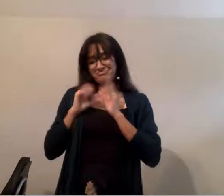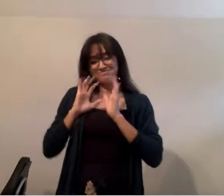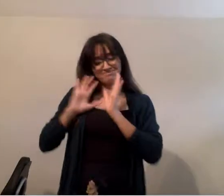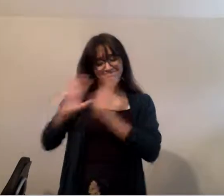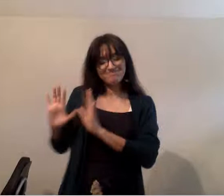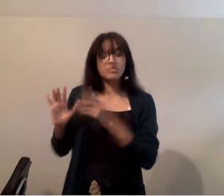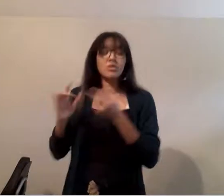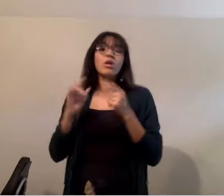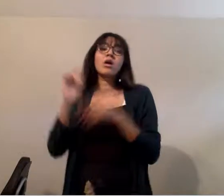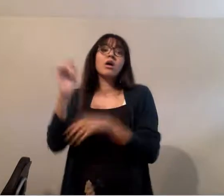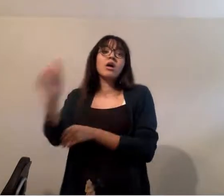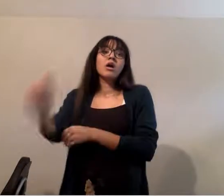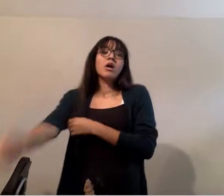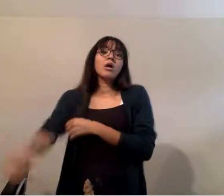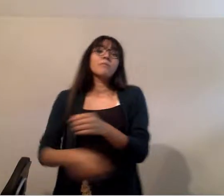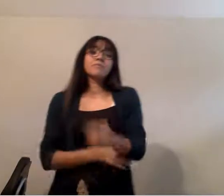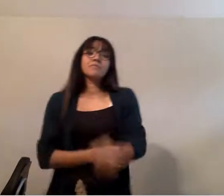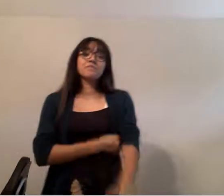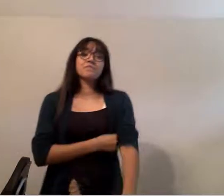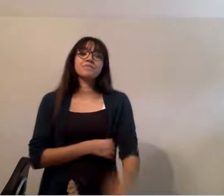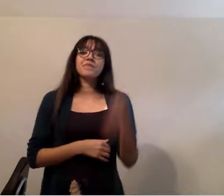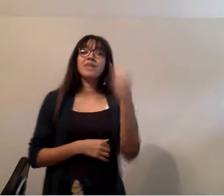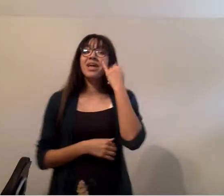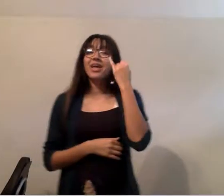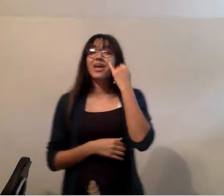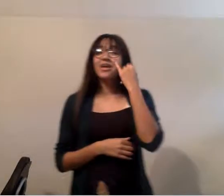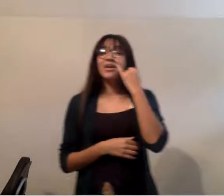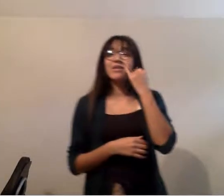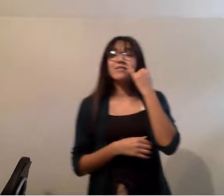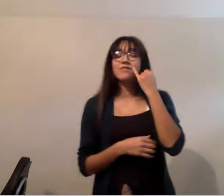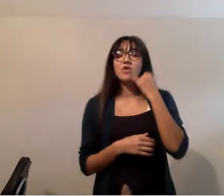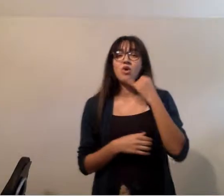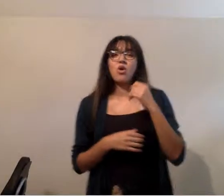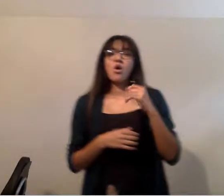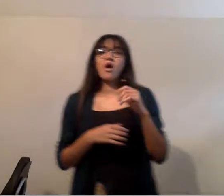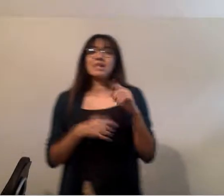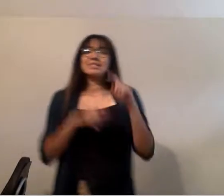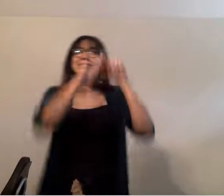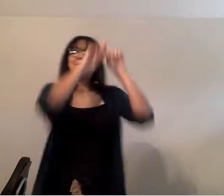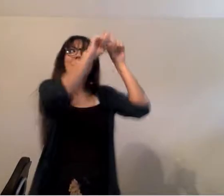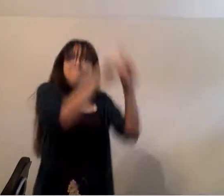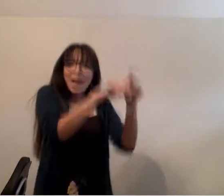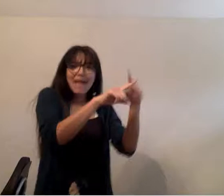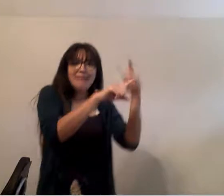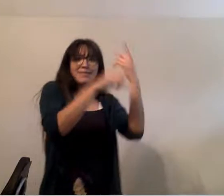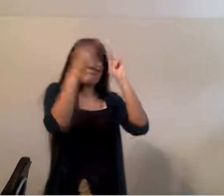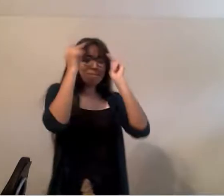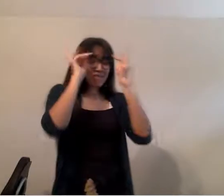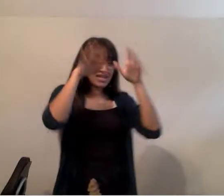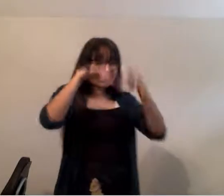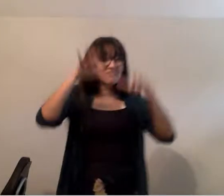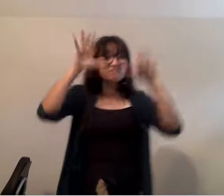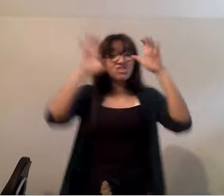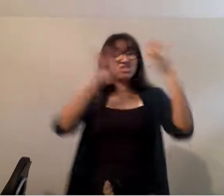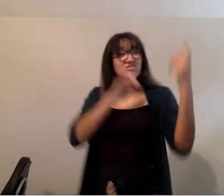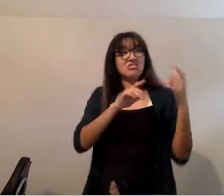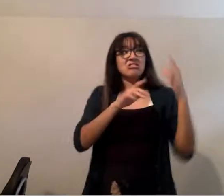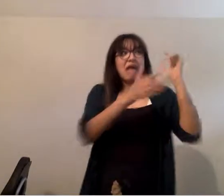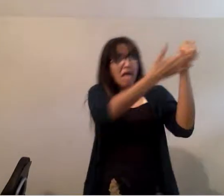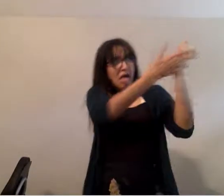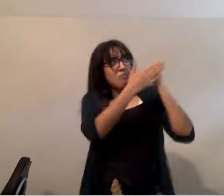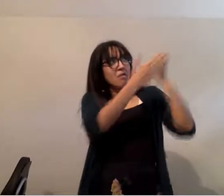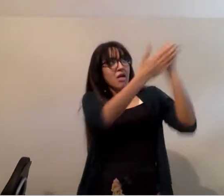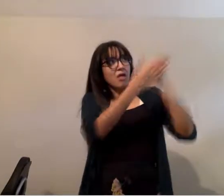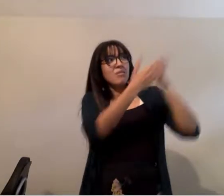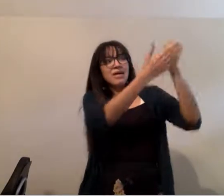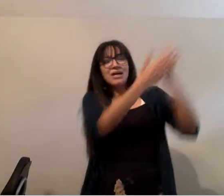only mechanism of doing these hard things is the panic monster, that's a problem because in all of these non-deadline situations, the